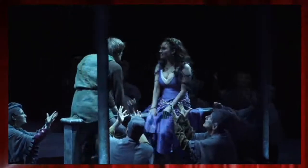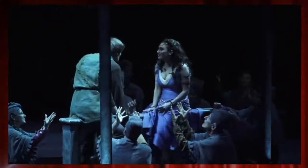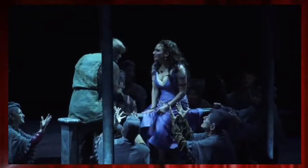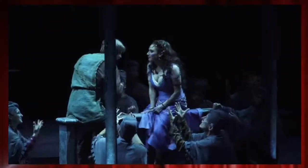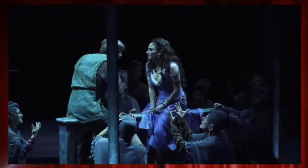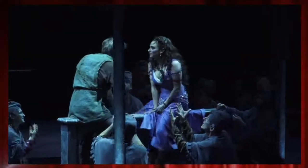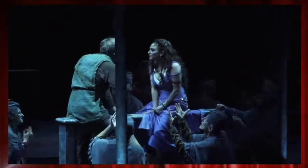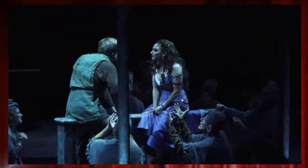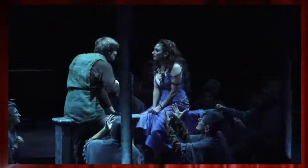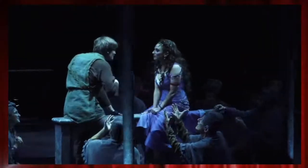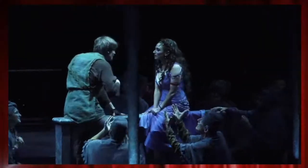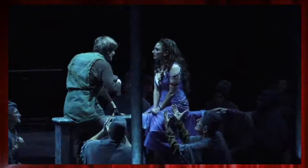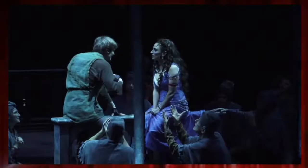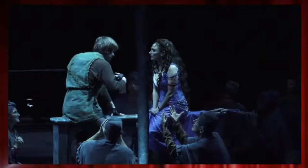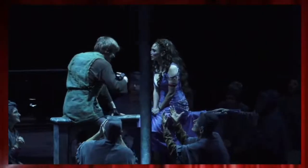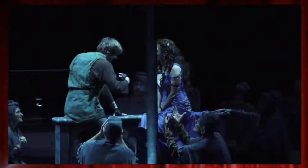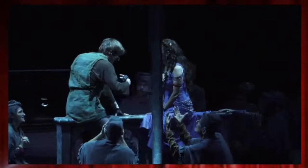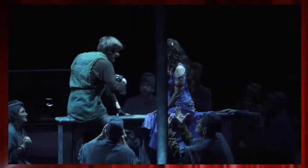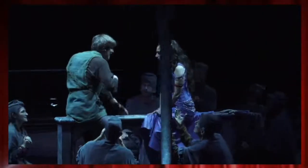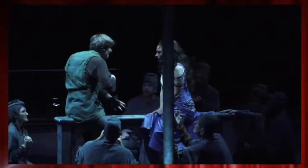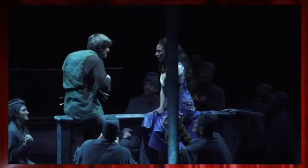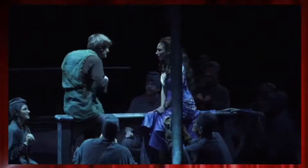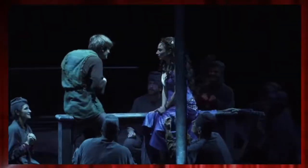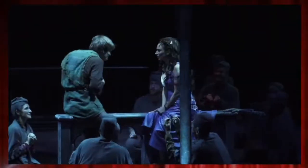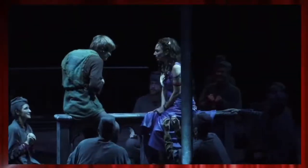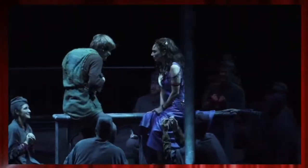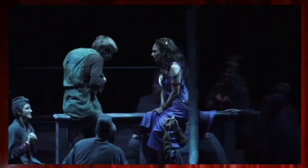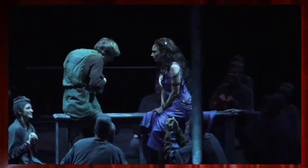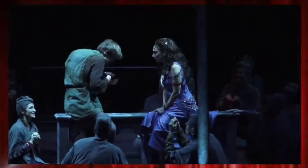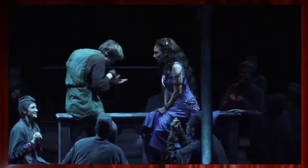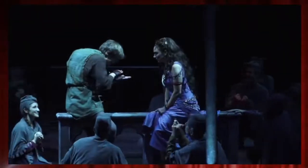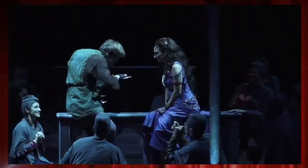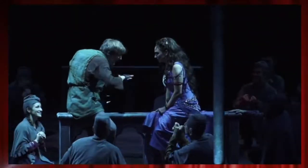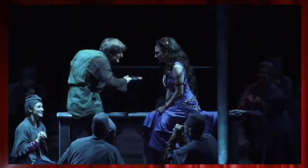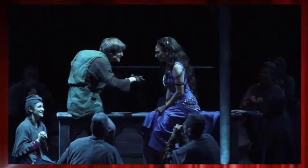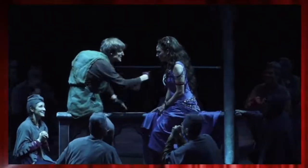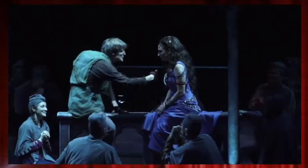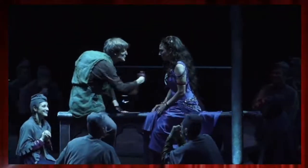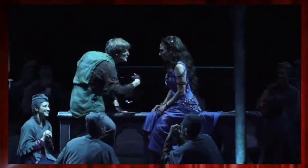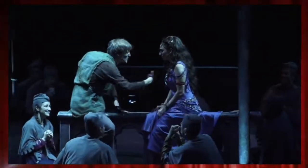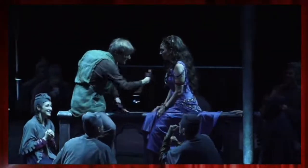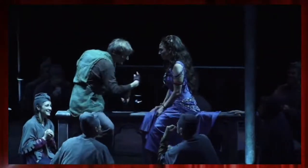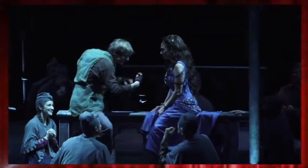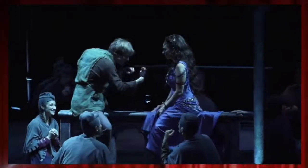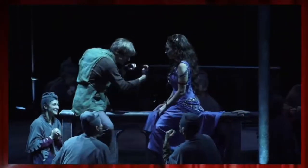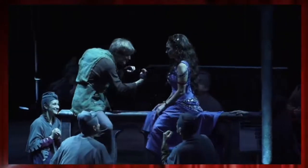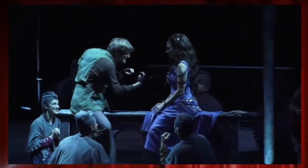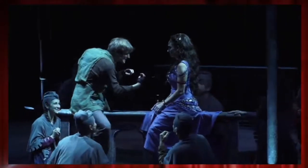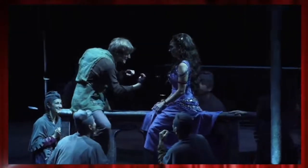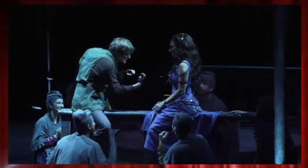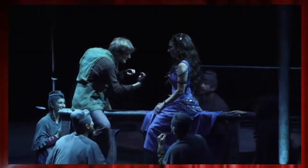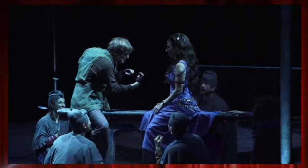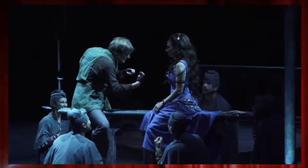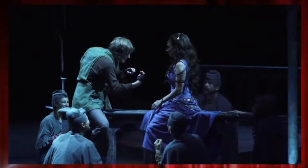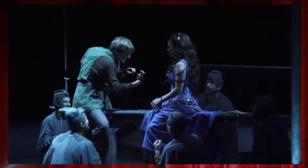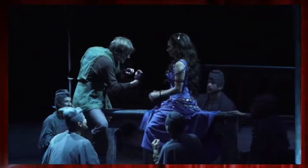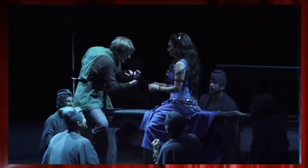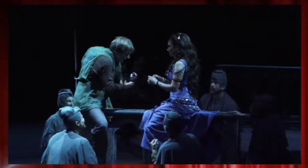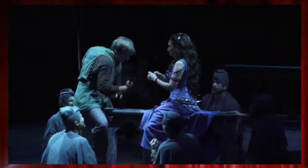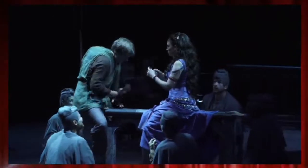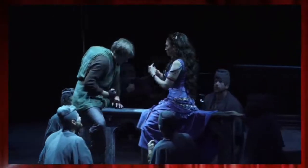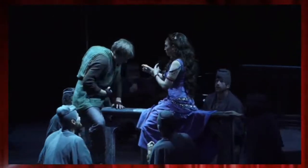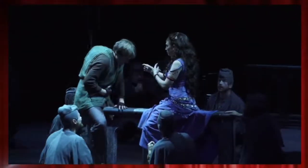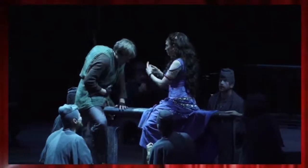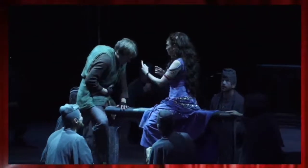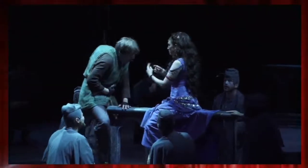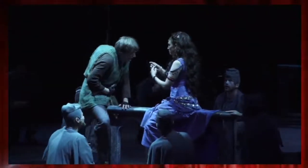Nice. two of us sitting.